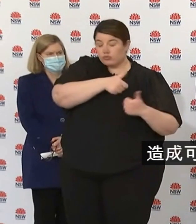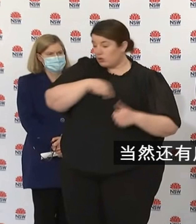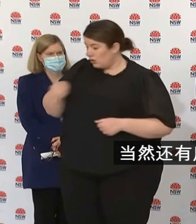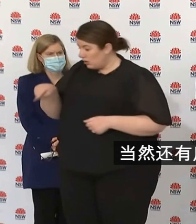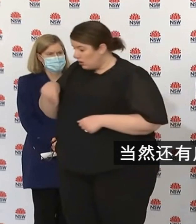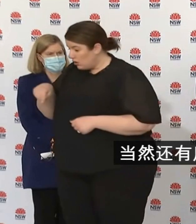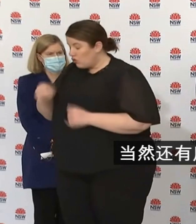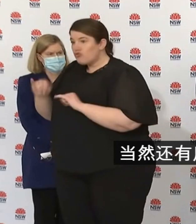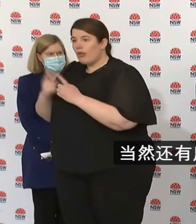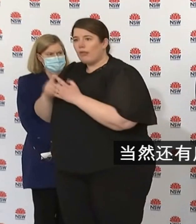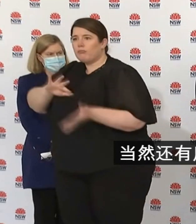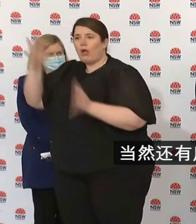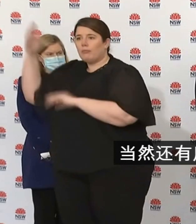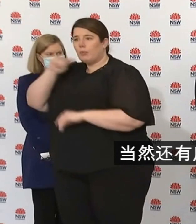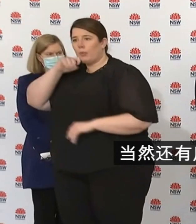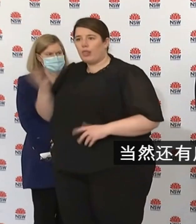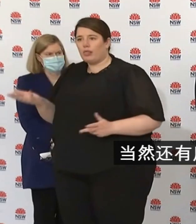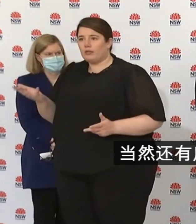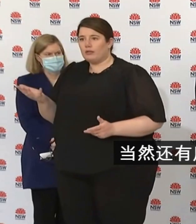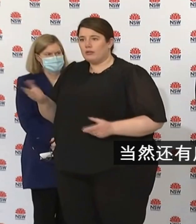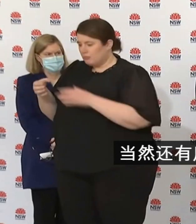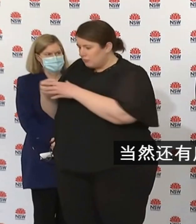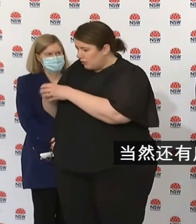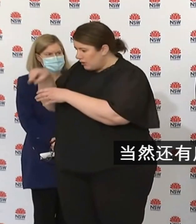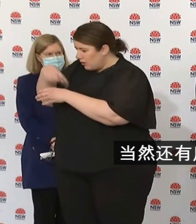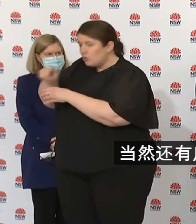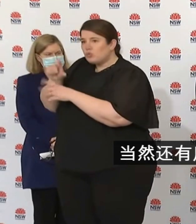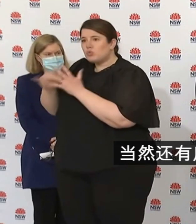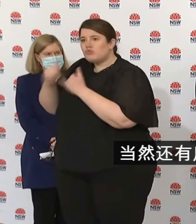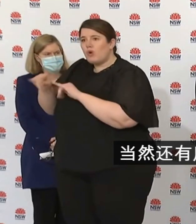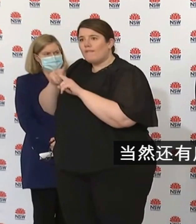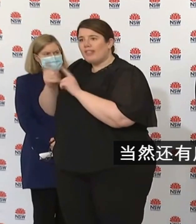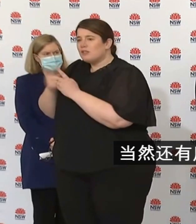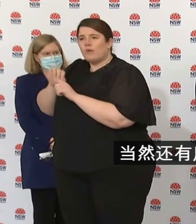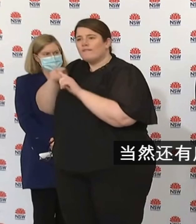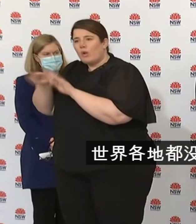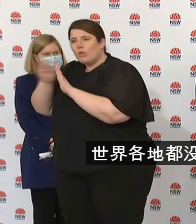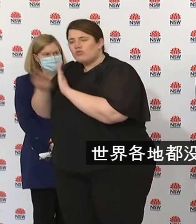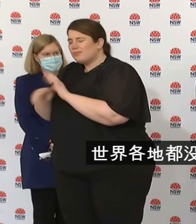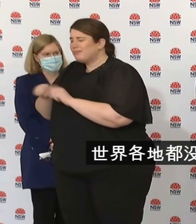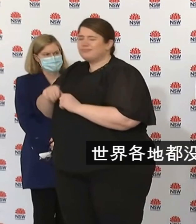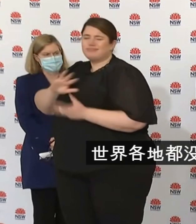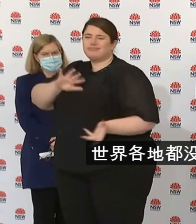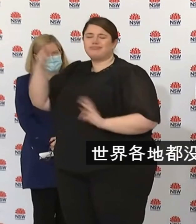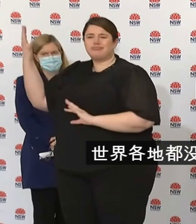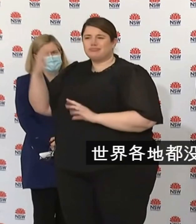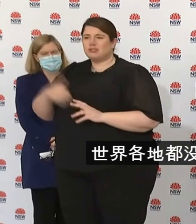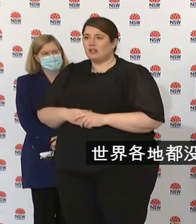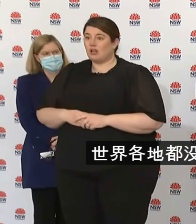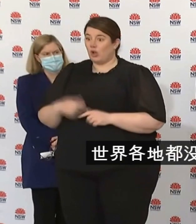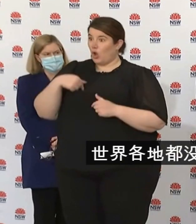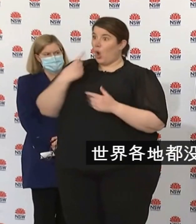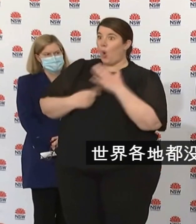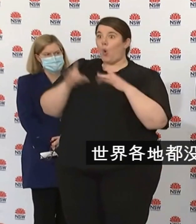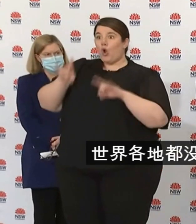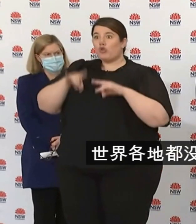you haven't and of course, all governments are making their way through the Delta strain around the world. There is no